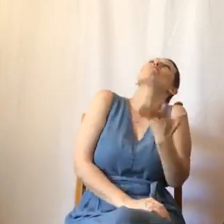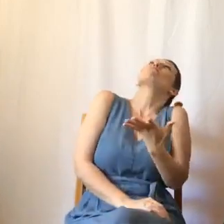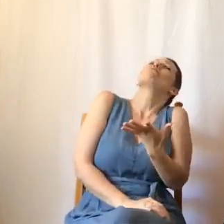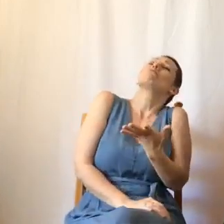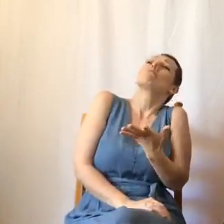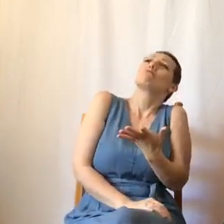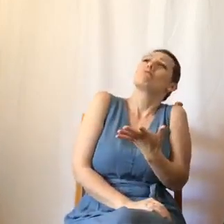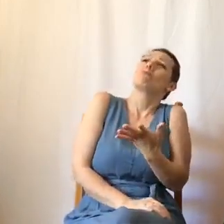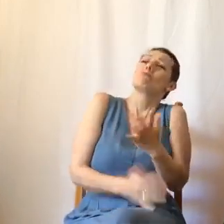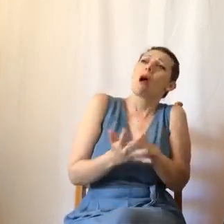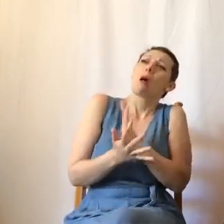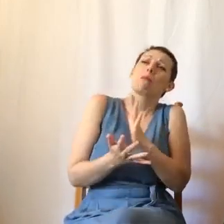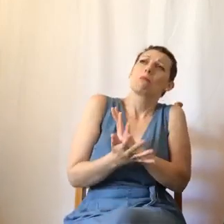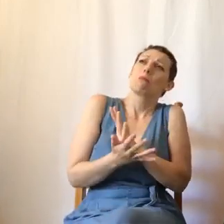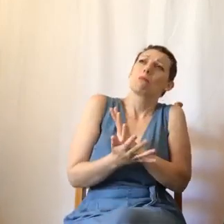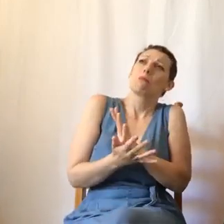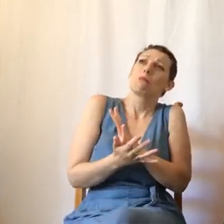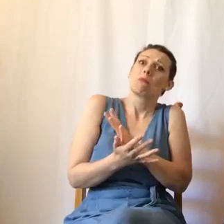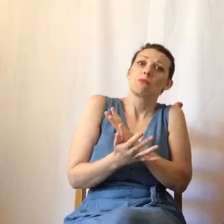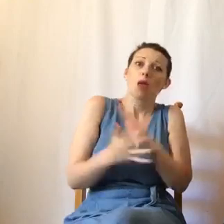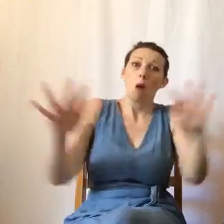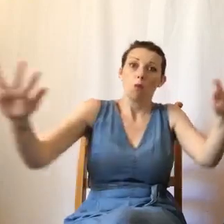she started then to cry.